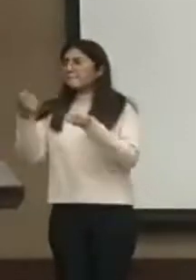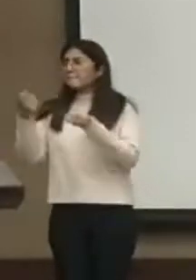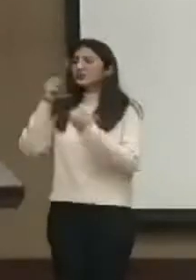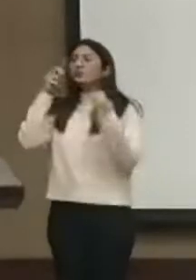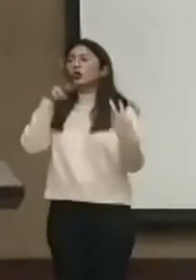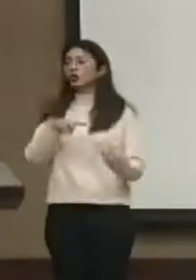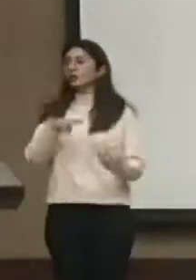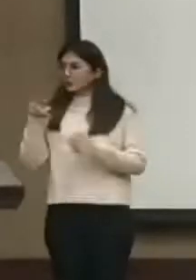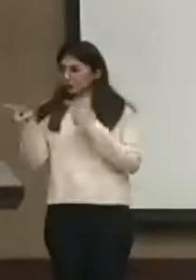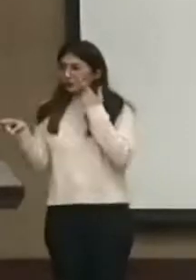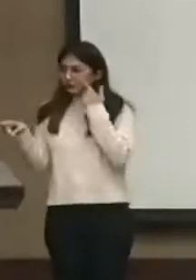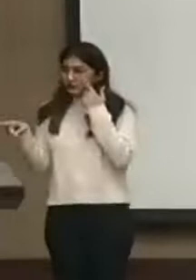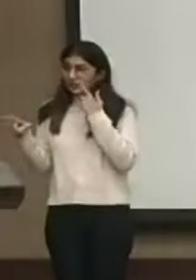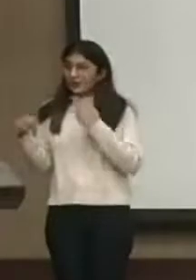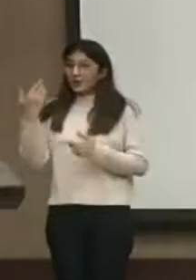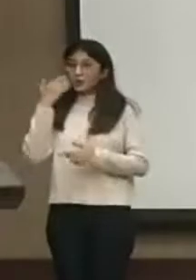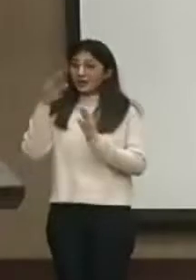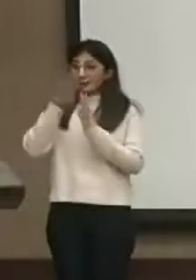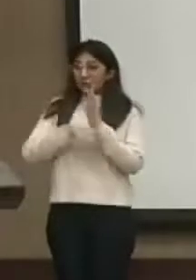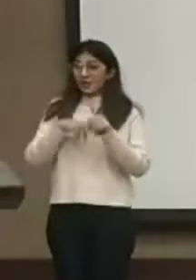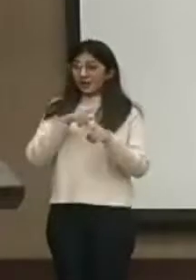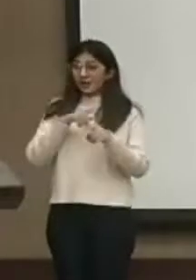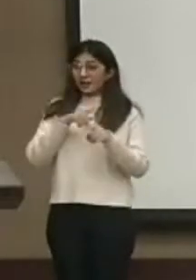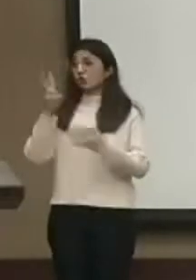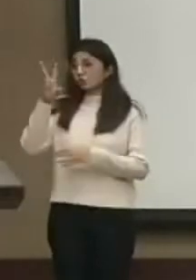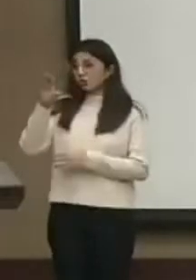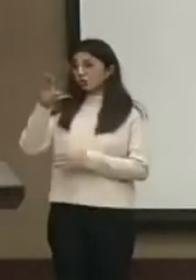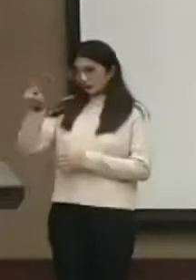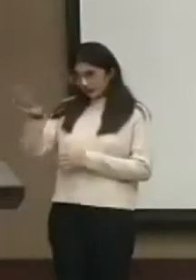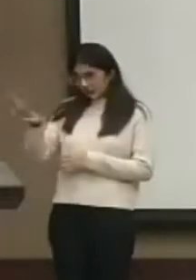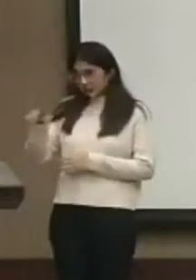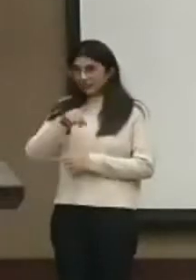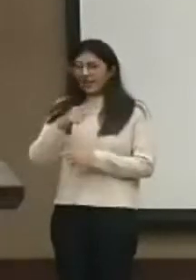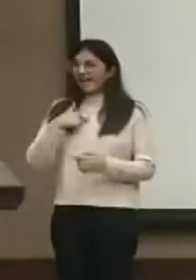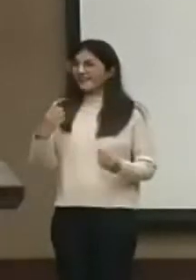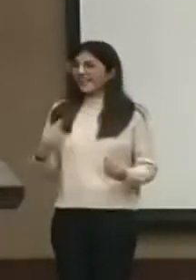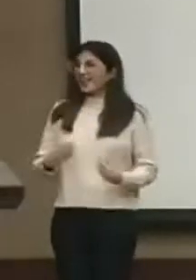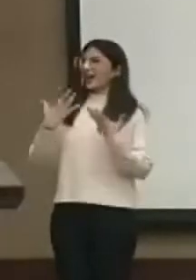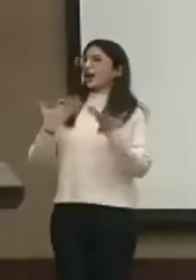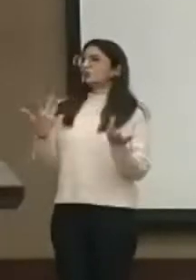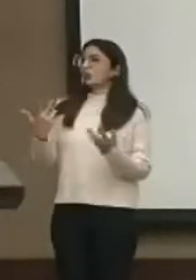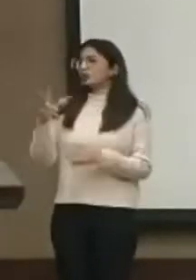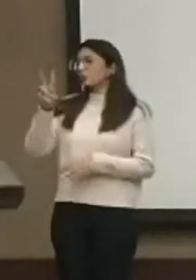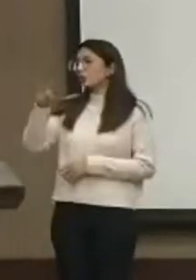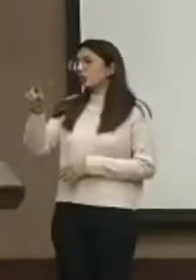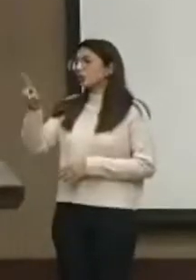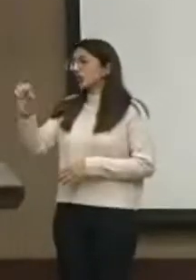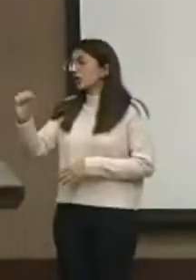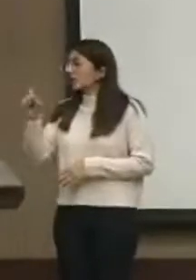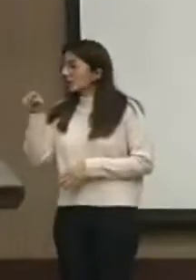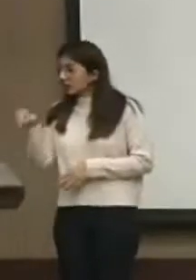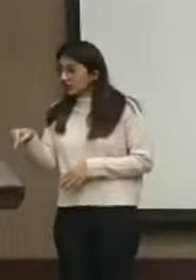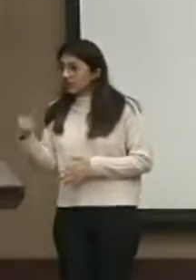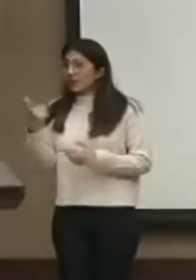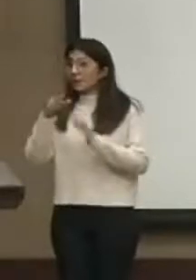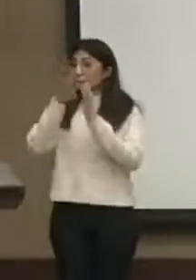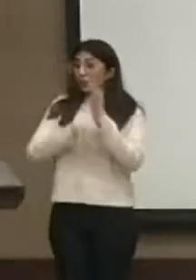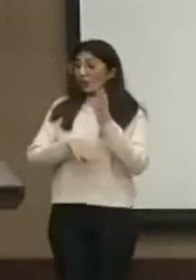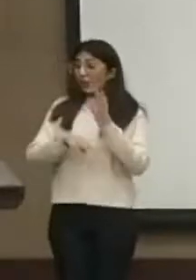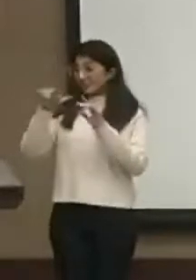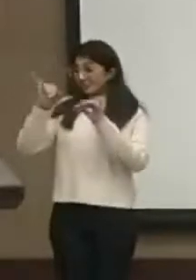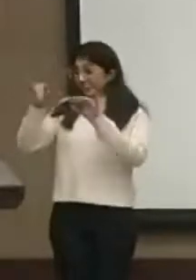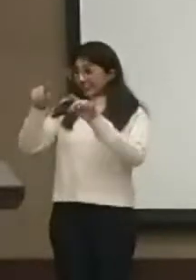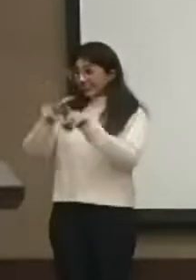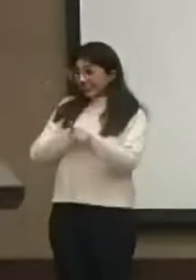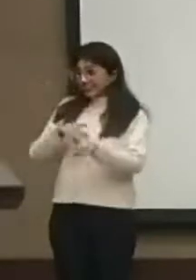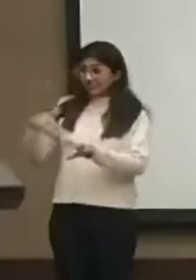Even though the program started in 2013, the aha moment for me was in the year 2019, where after running the program for 6